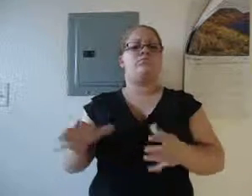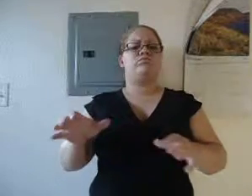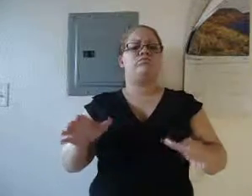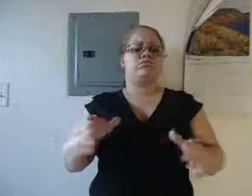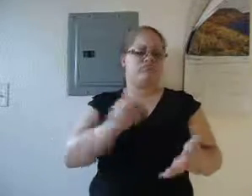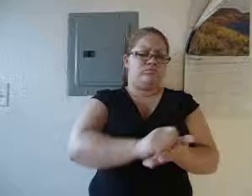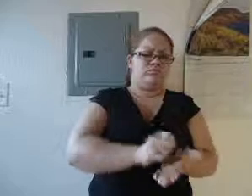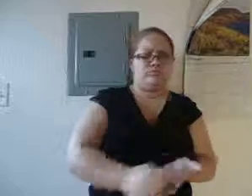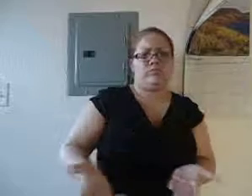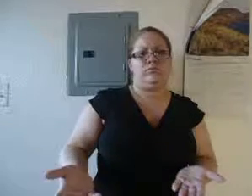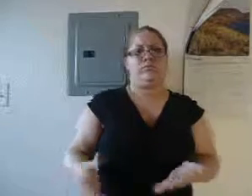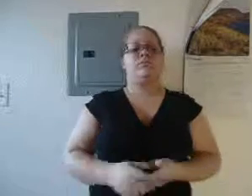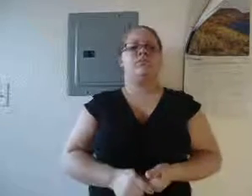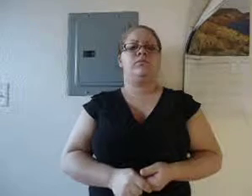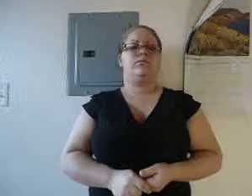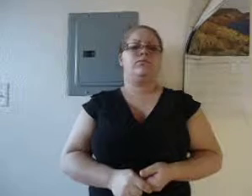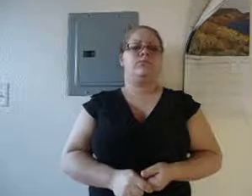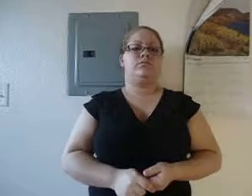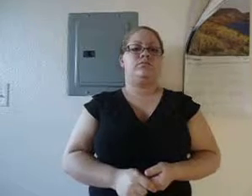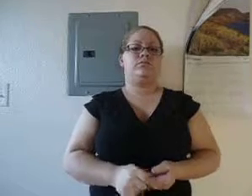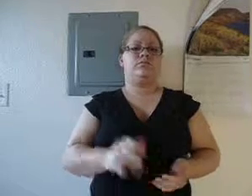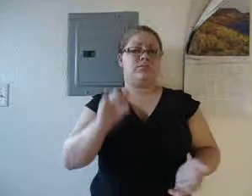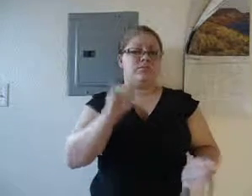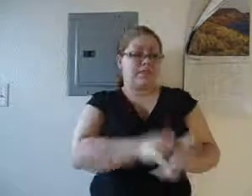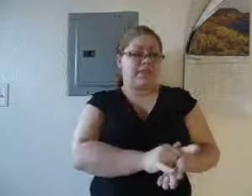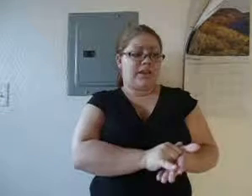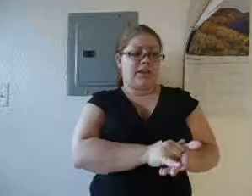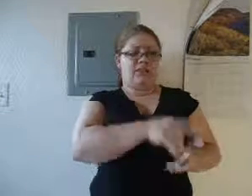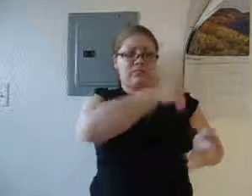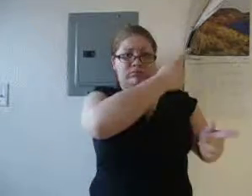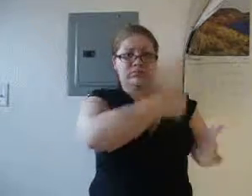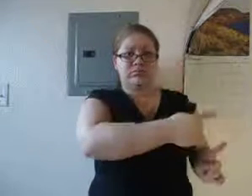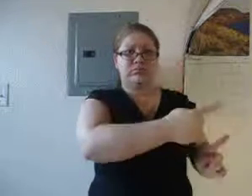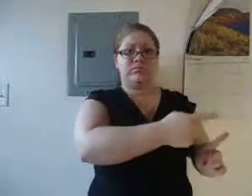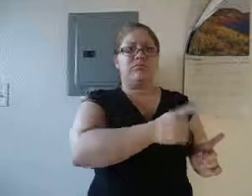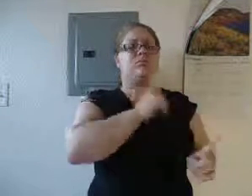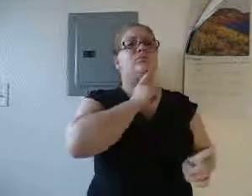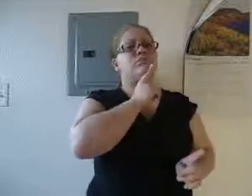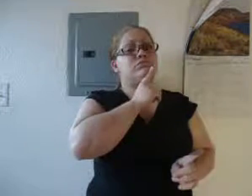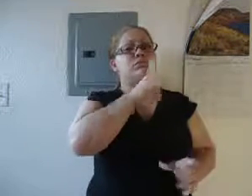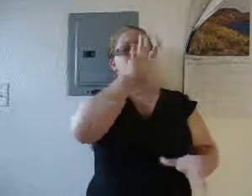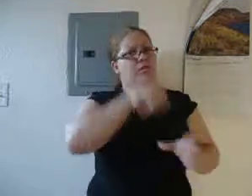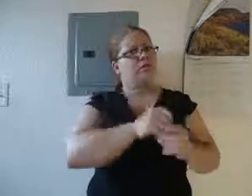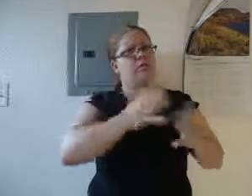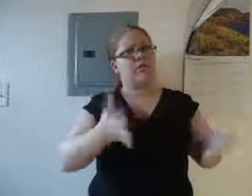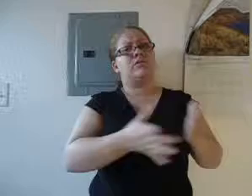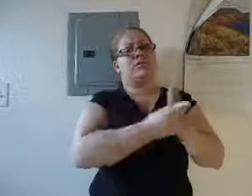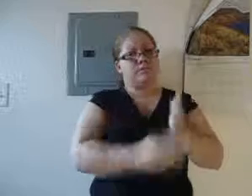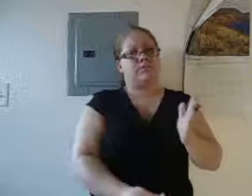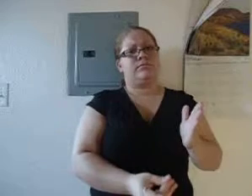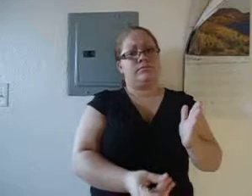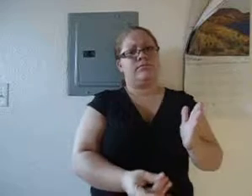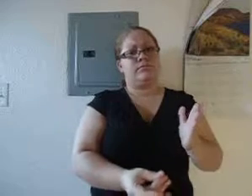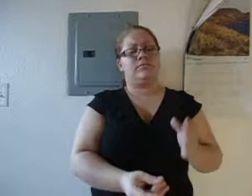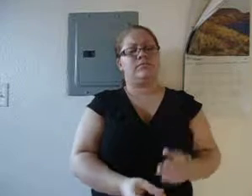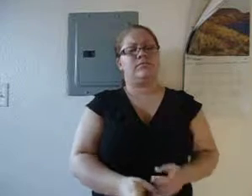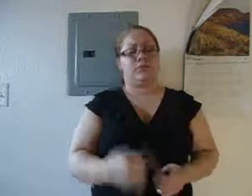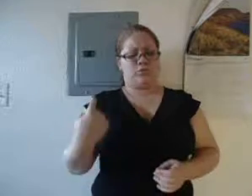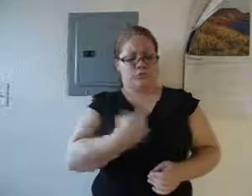the activity that I just described really involves a lot of skill. I mean, you know, we're teaching students how to find and write main